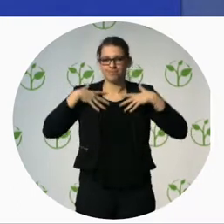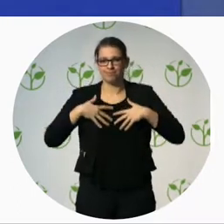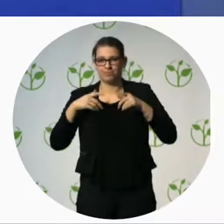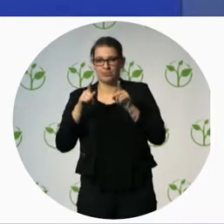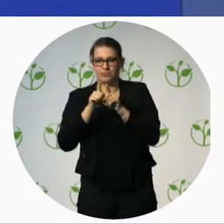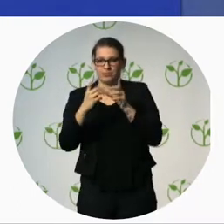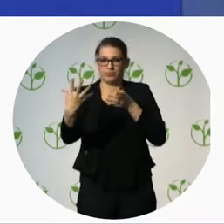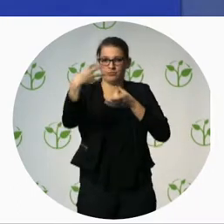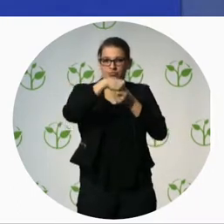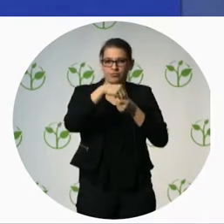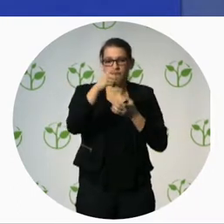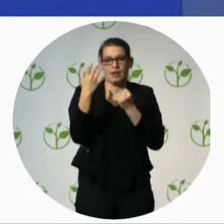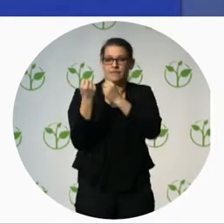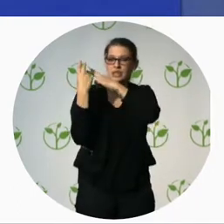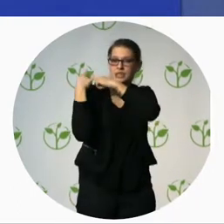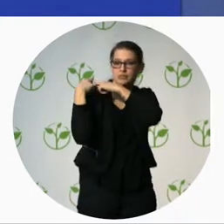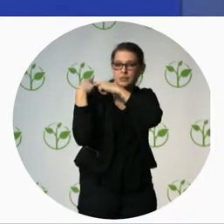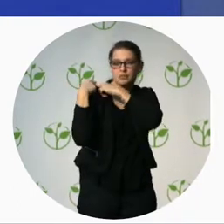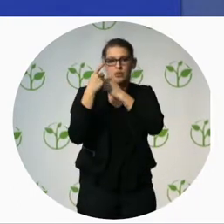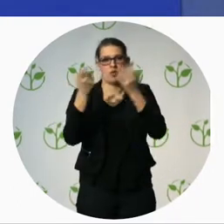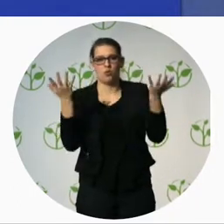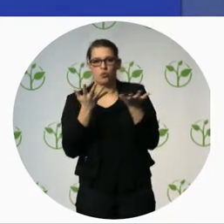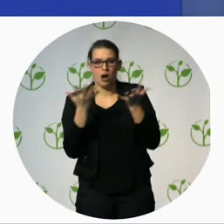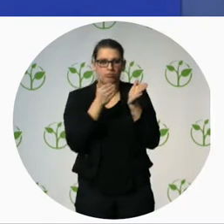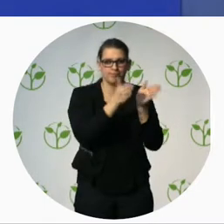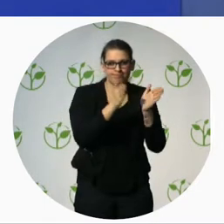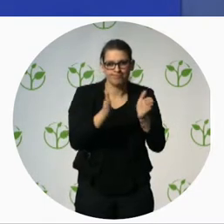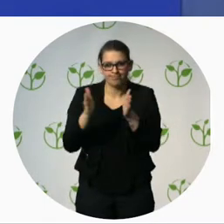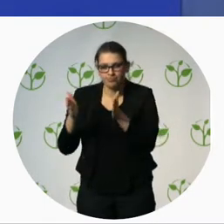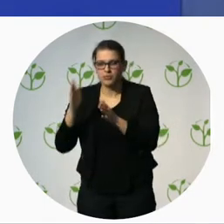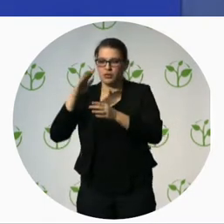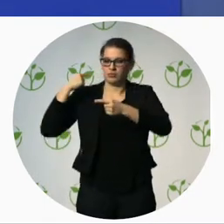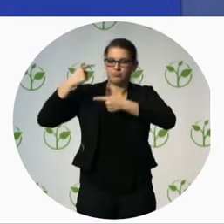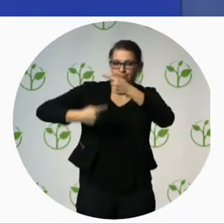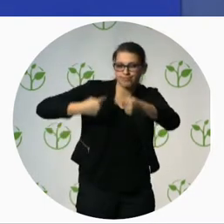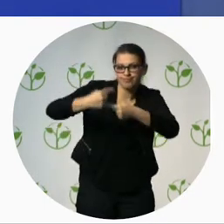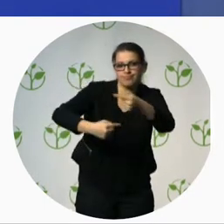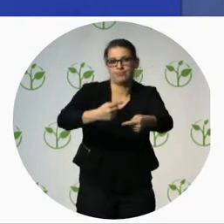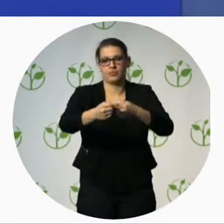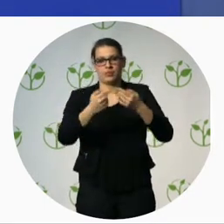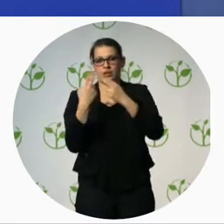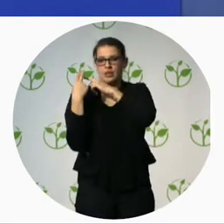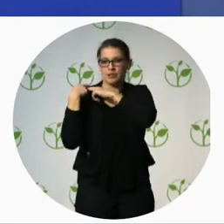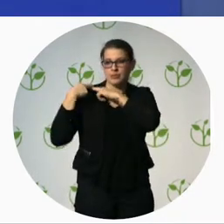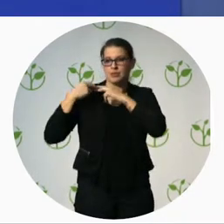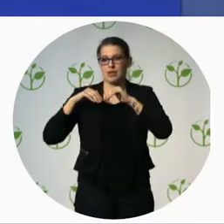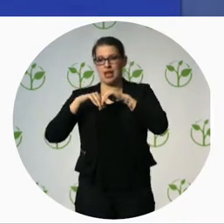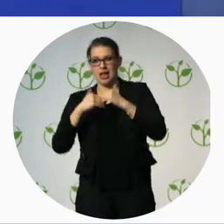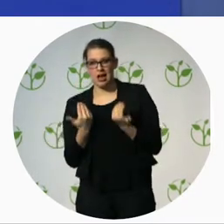role of the importers? What's the role of developers? What's the role of service providers? And then we have the second